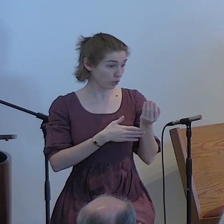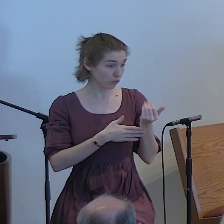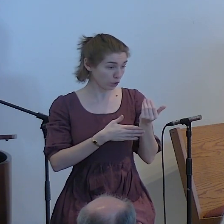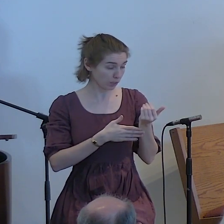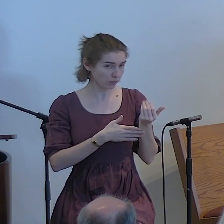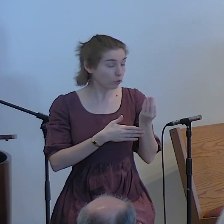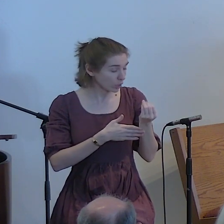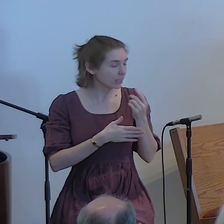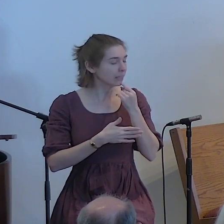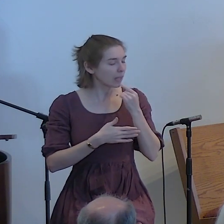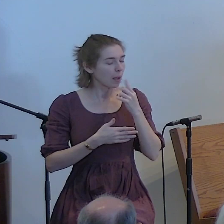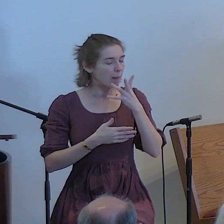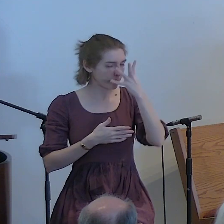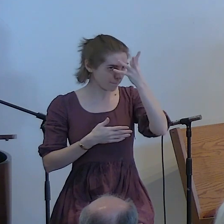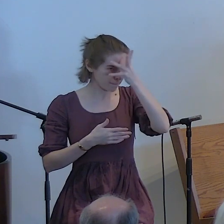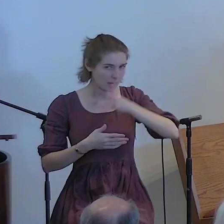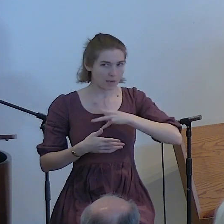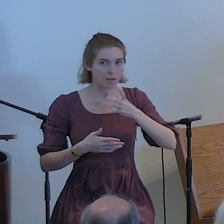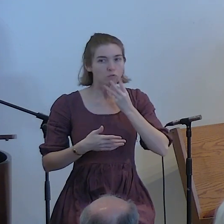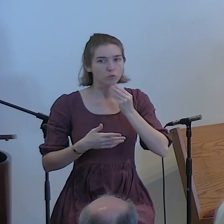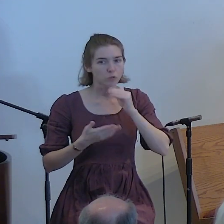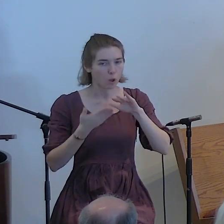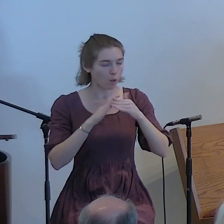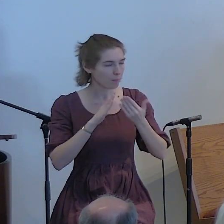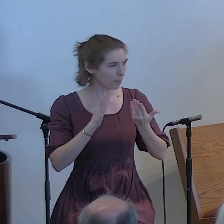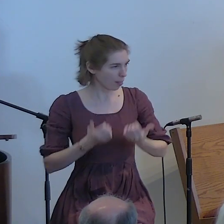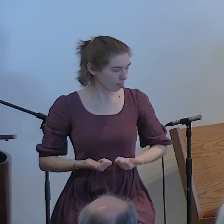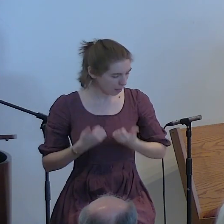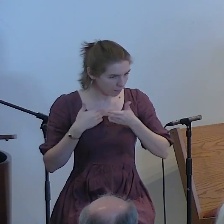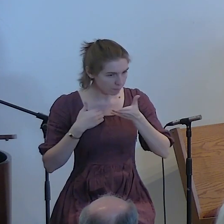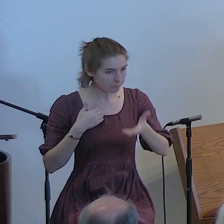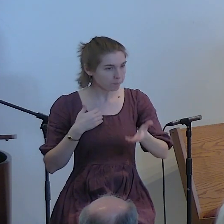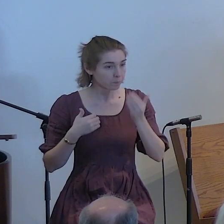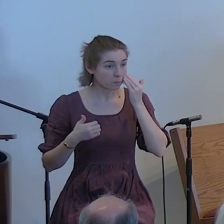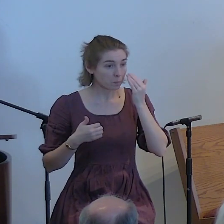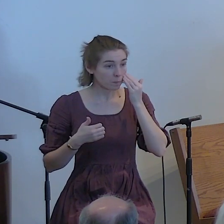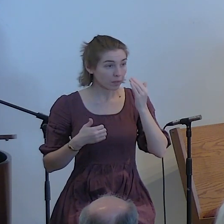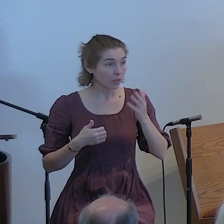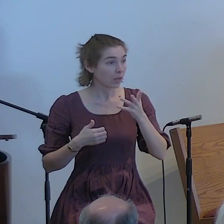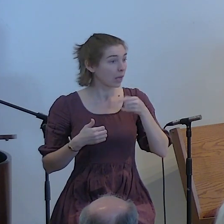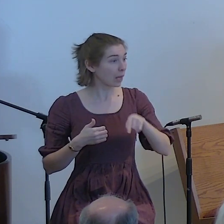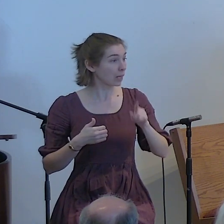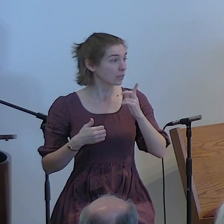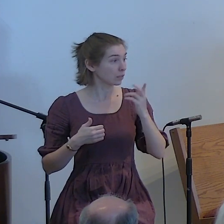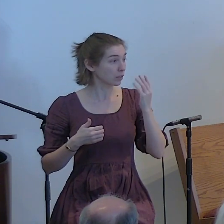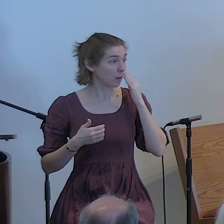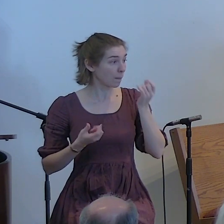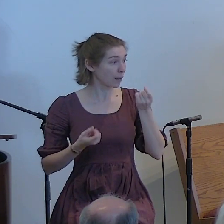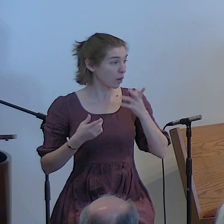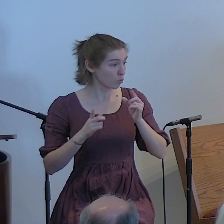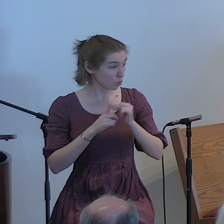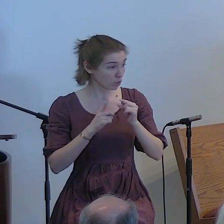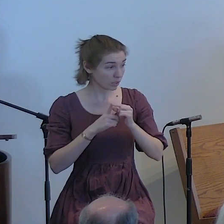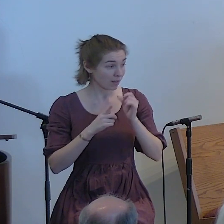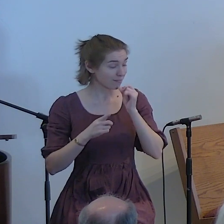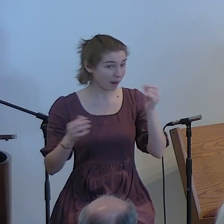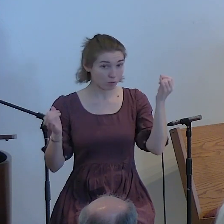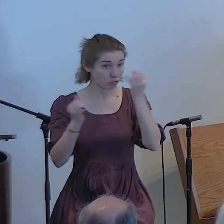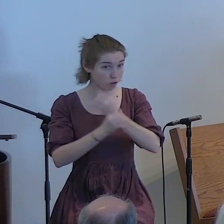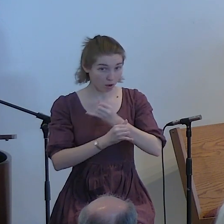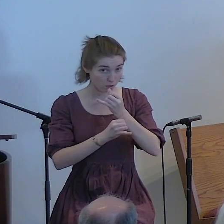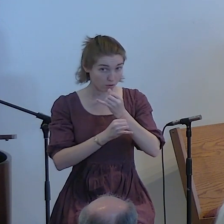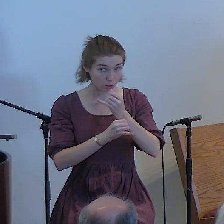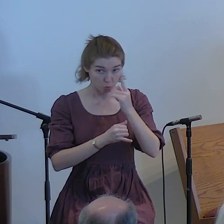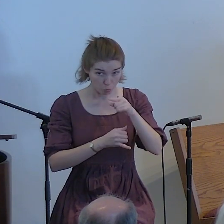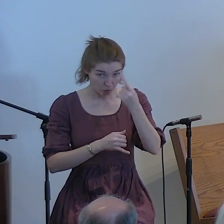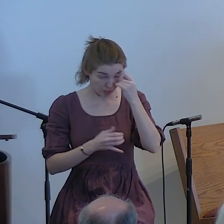Judea, all who are dwelling in Jerusalem, let this be known to you, and heed my words, for these are not drunk, as